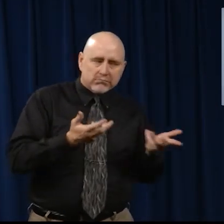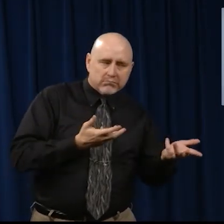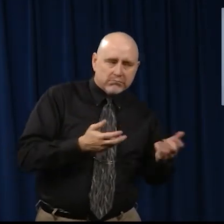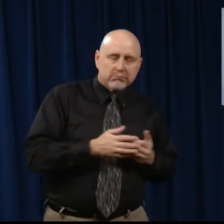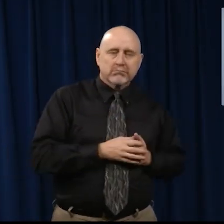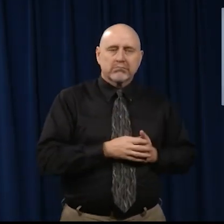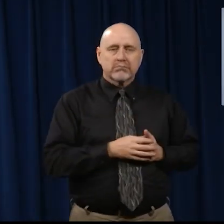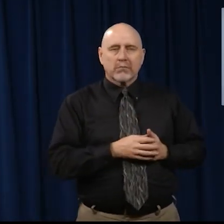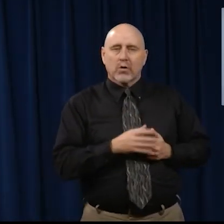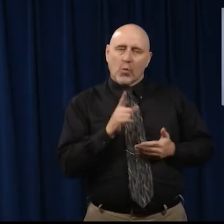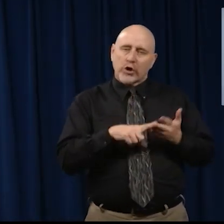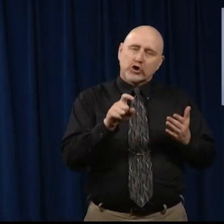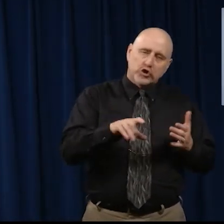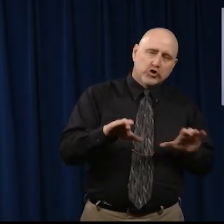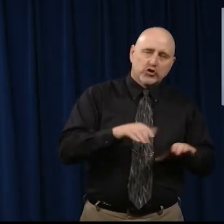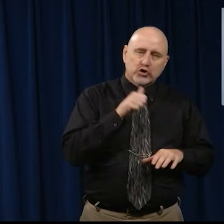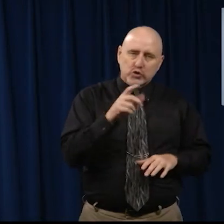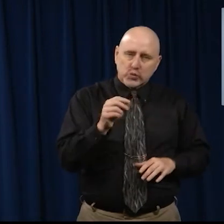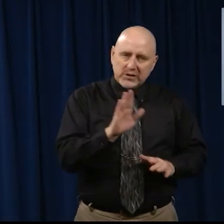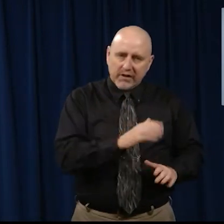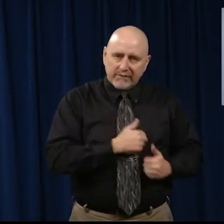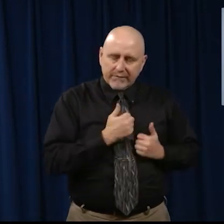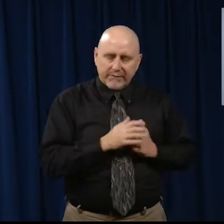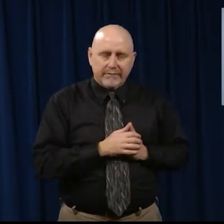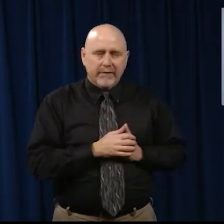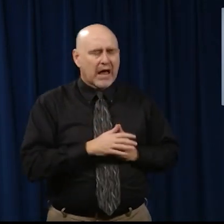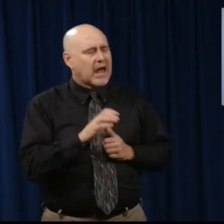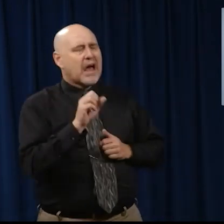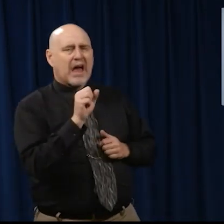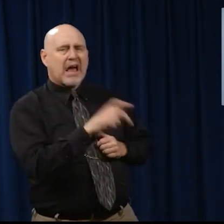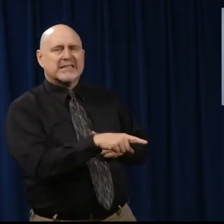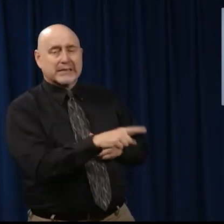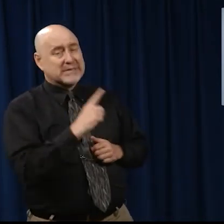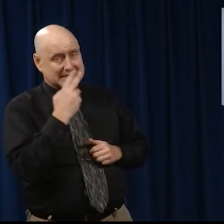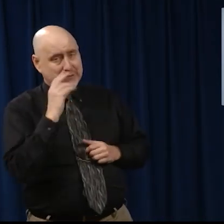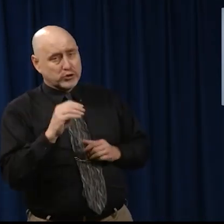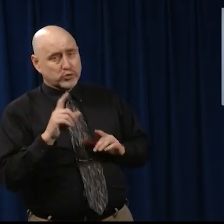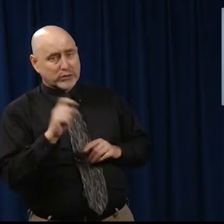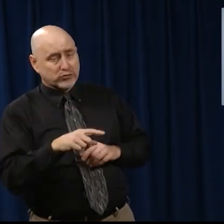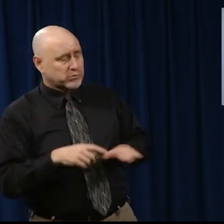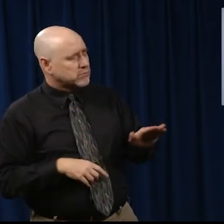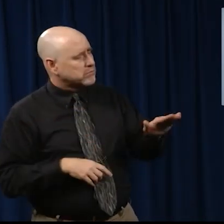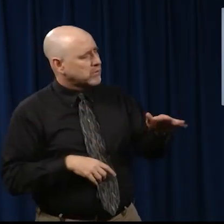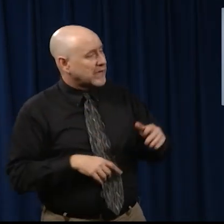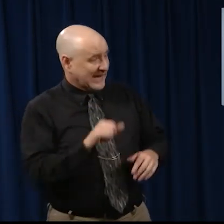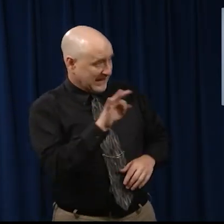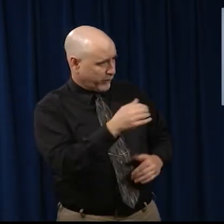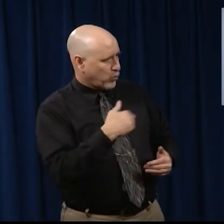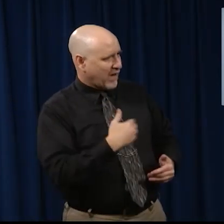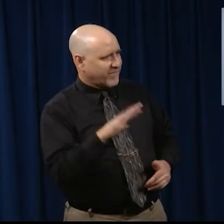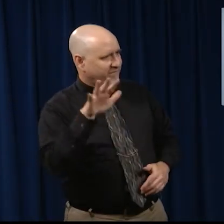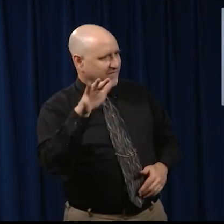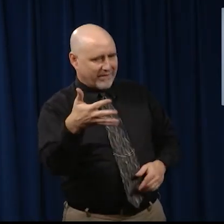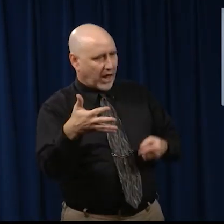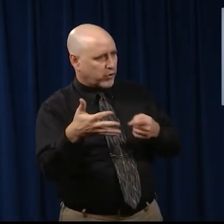he needed to do or not needed to do in this life. And I asked him a very serious question. I said, if you had